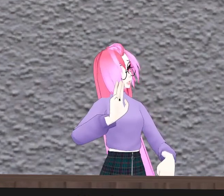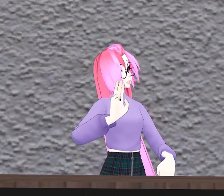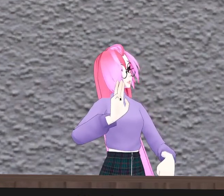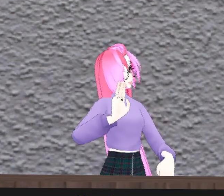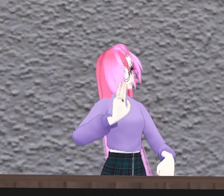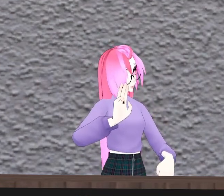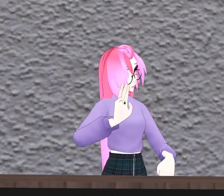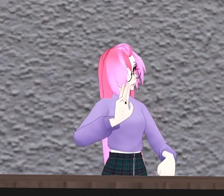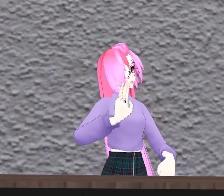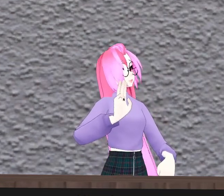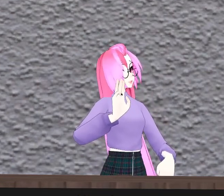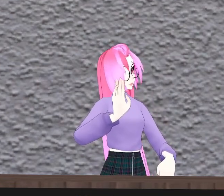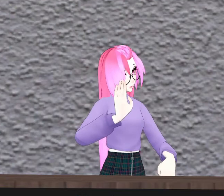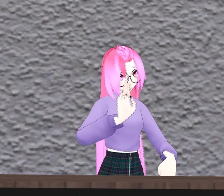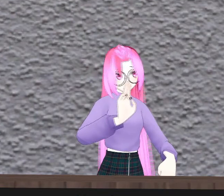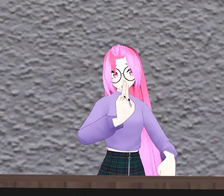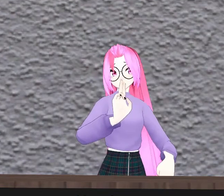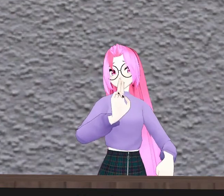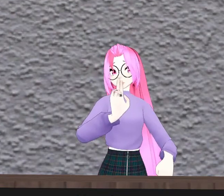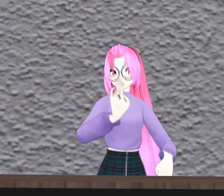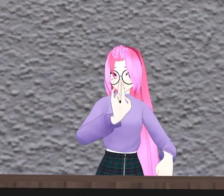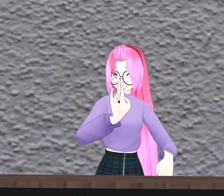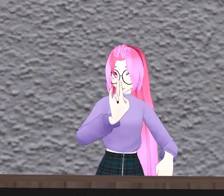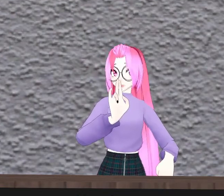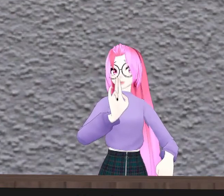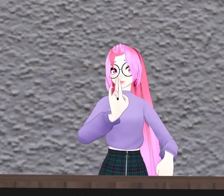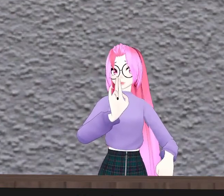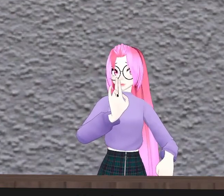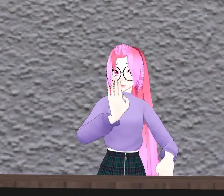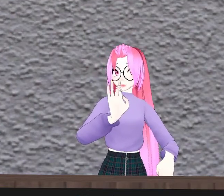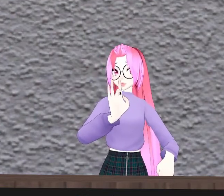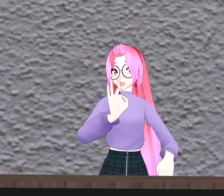6, 7, 8,